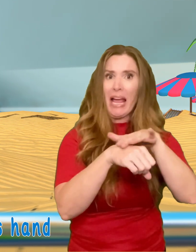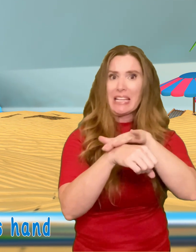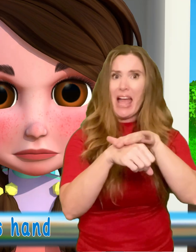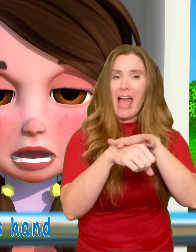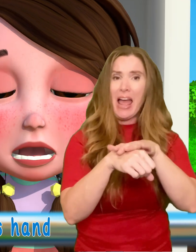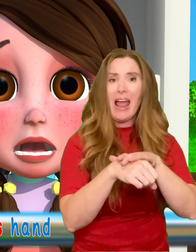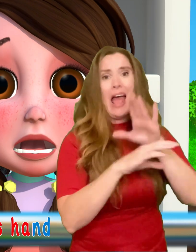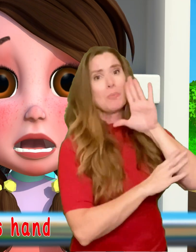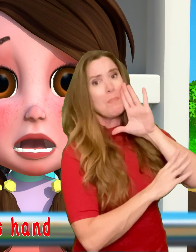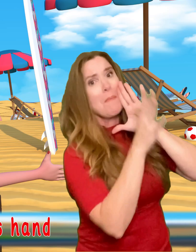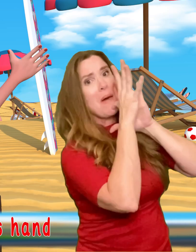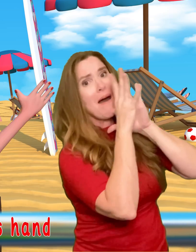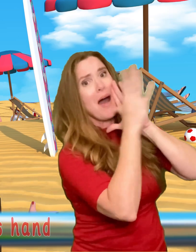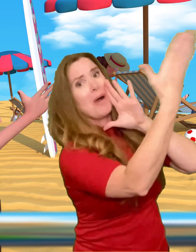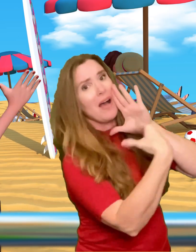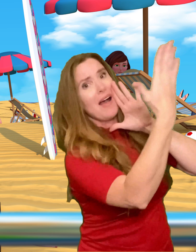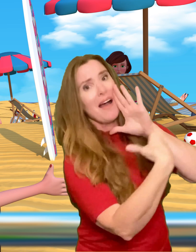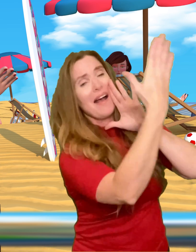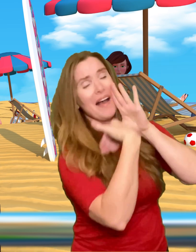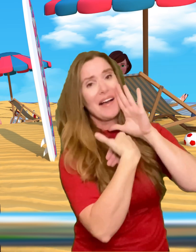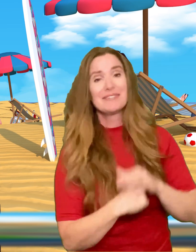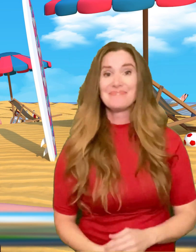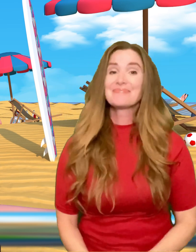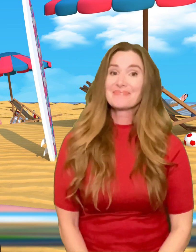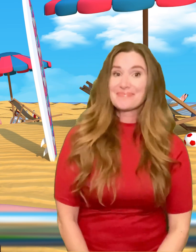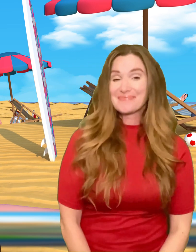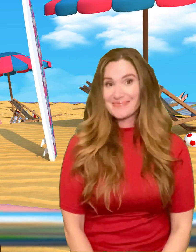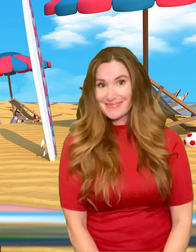broke his hand and so I called his